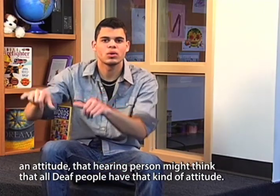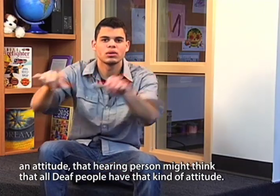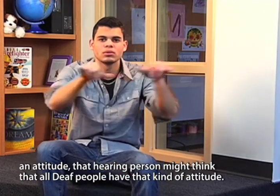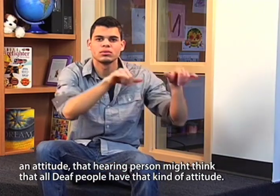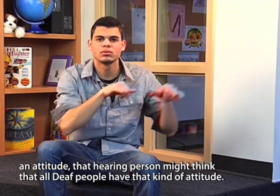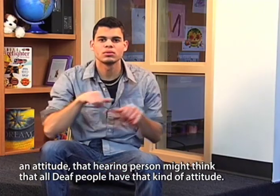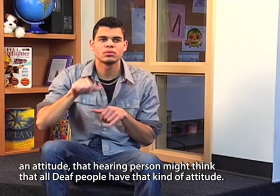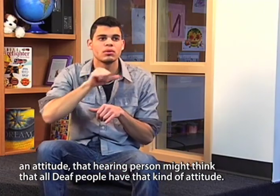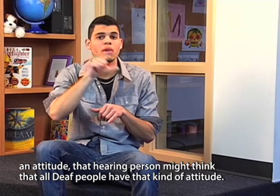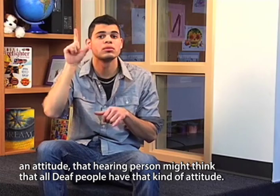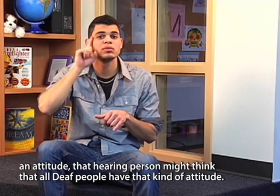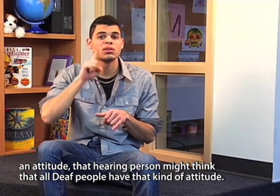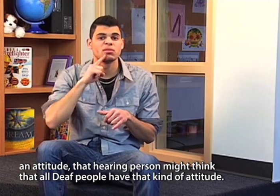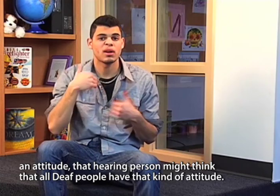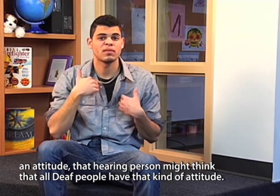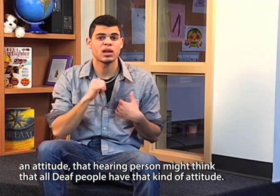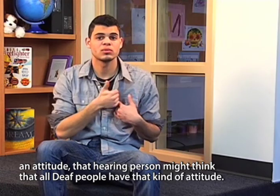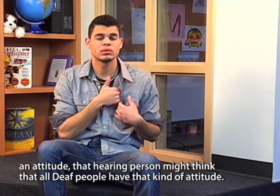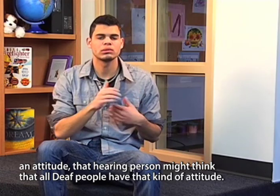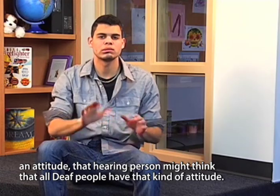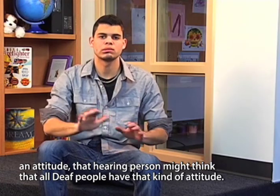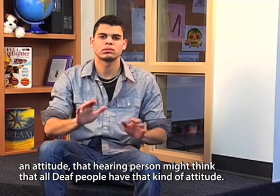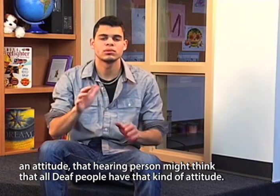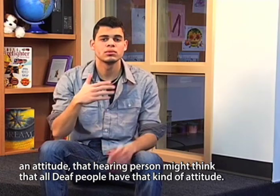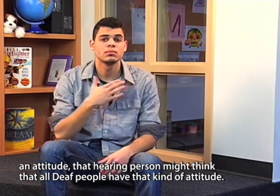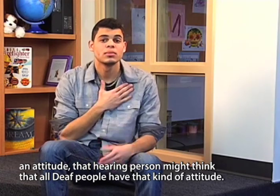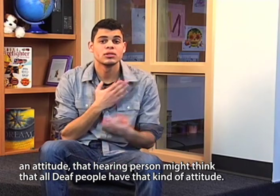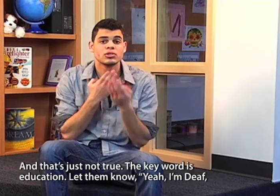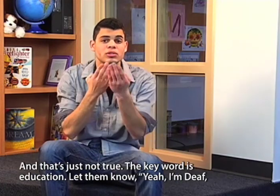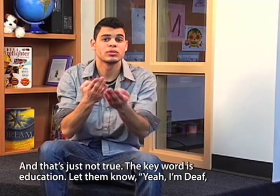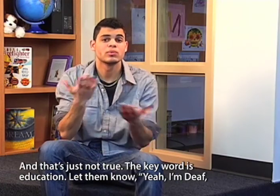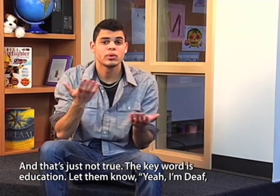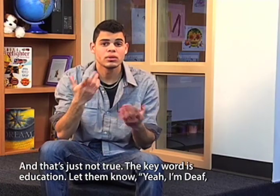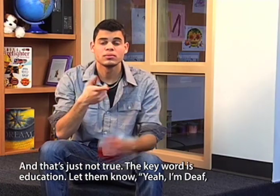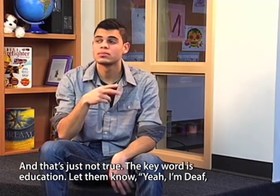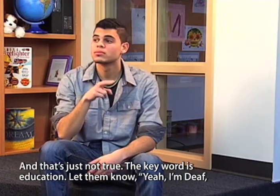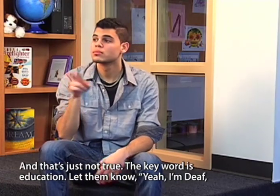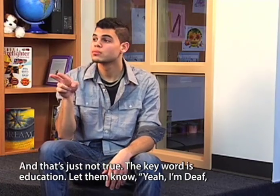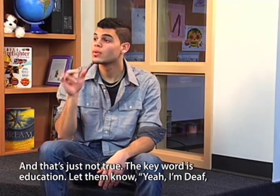think that all deaf people have that kind of attitude. And that's just not true.